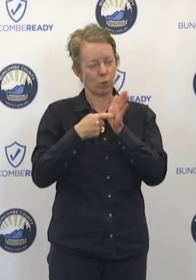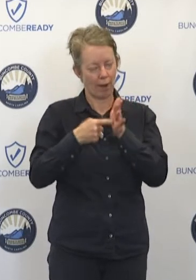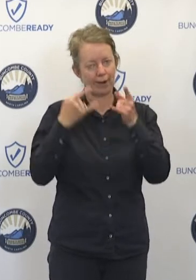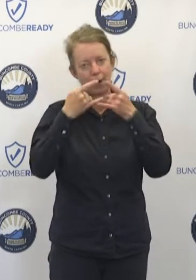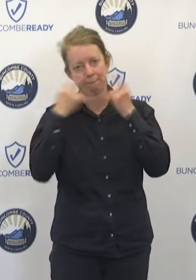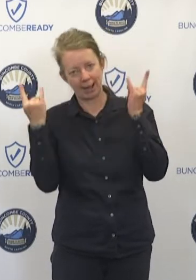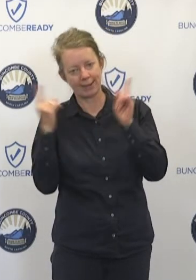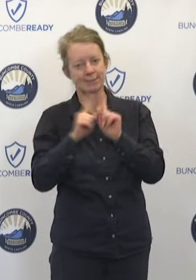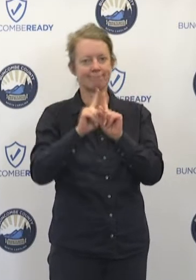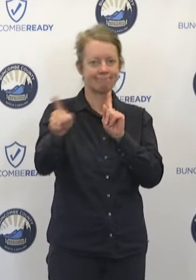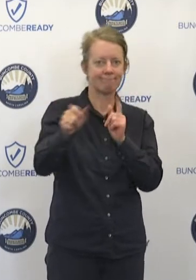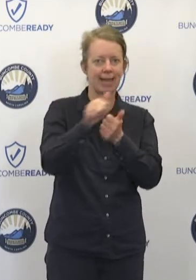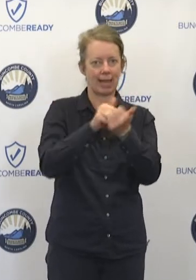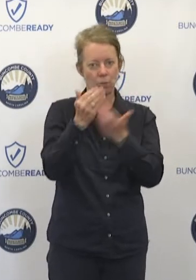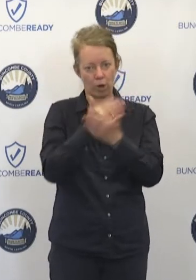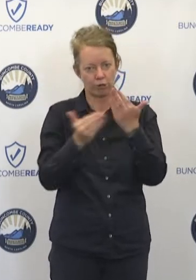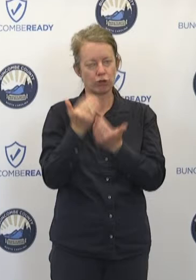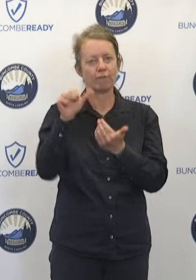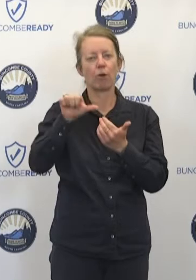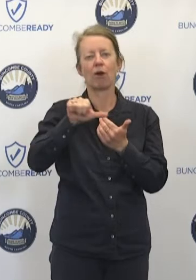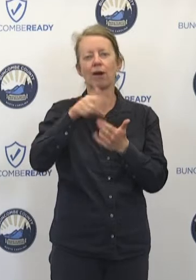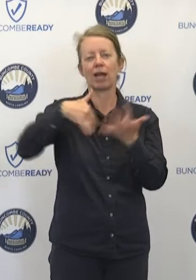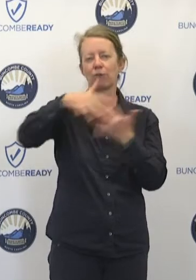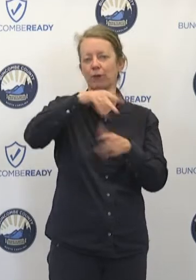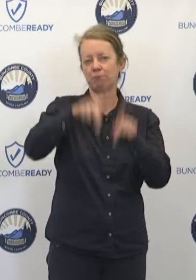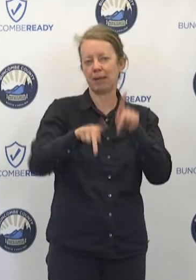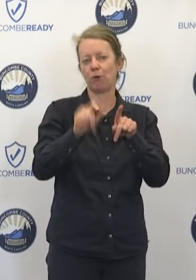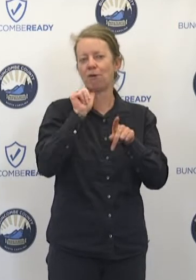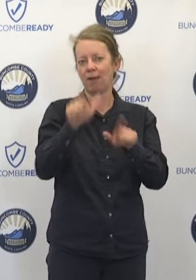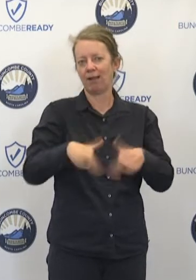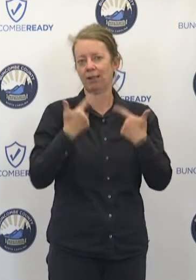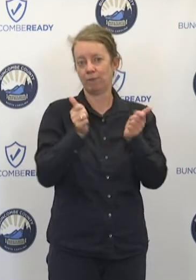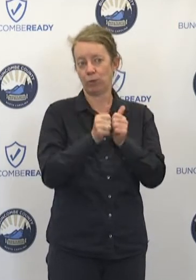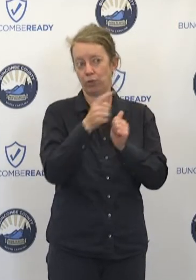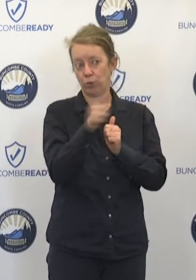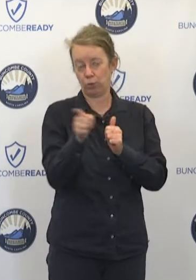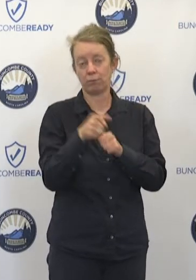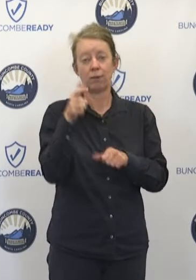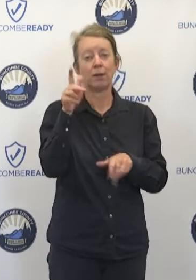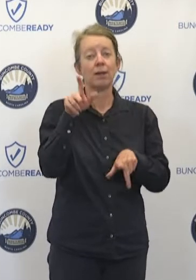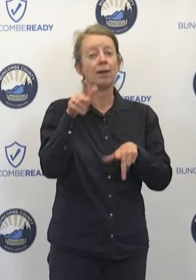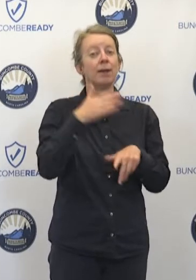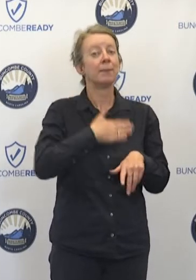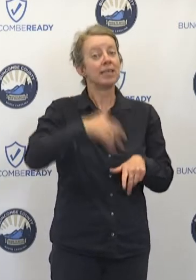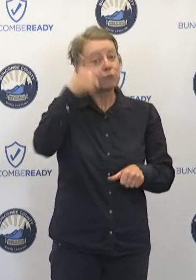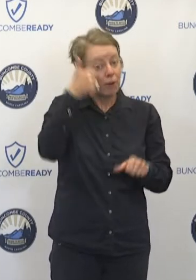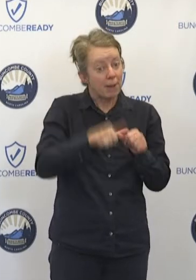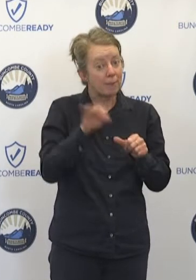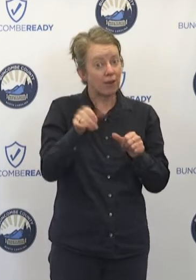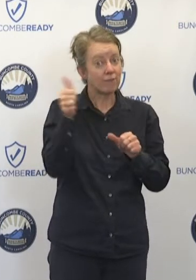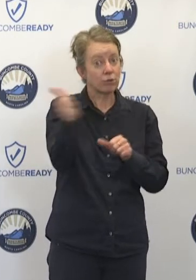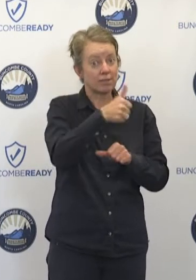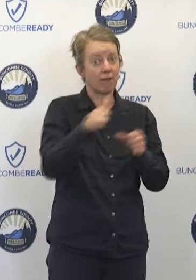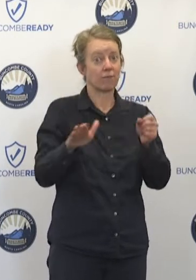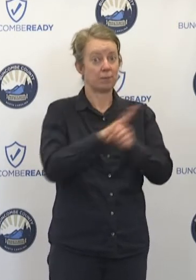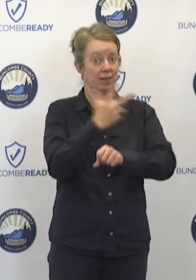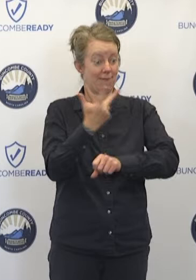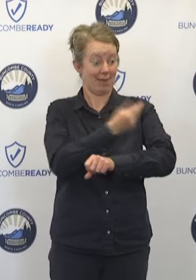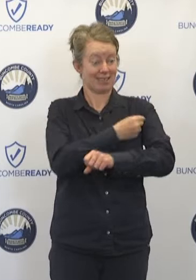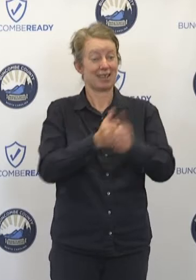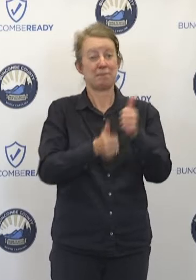interactions outside the household. Please remember, if you are fully vaccinated, most of the population still is